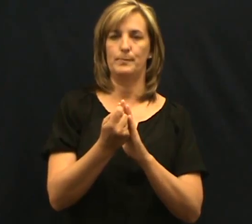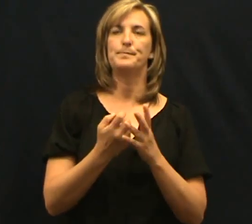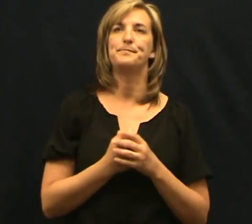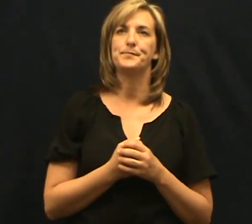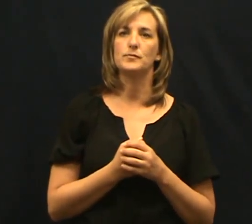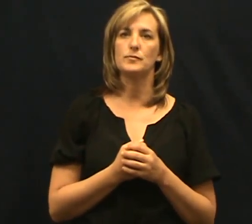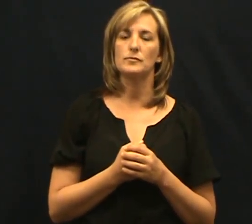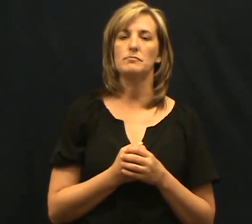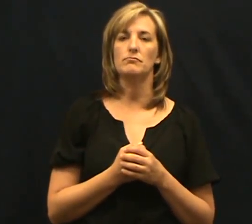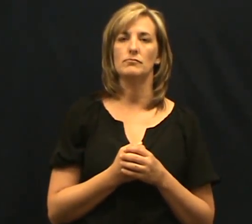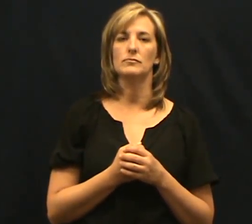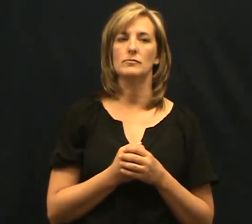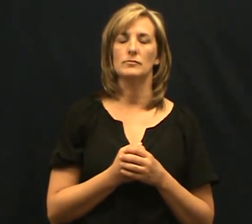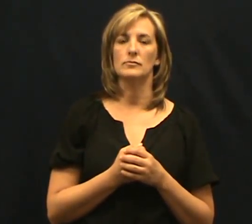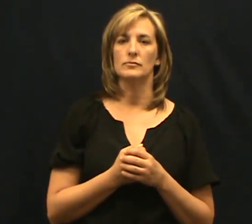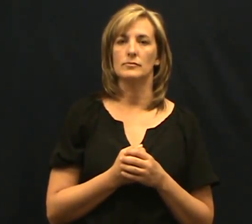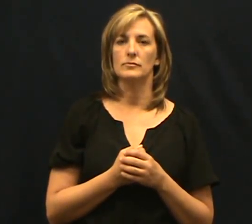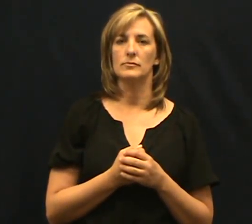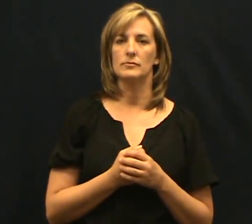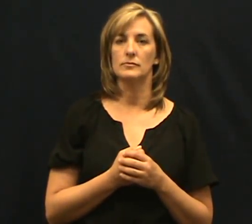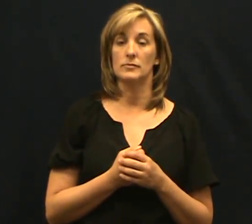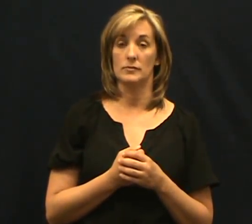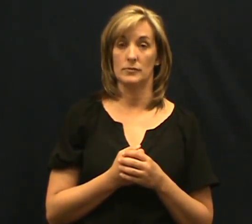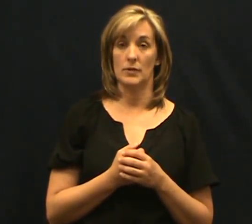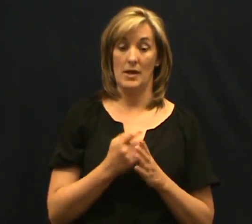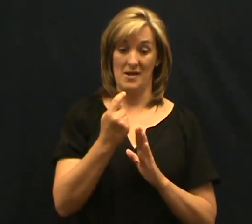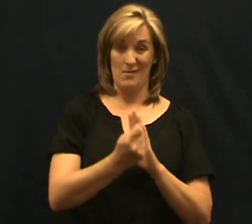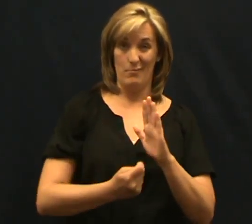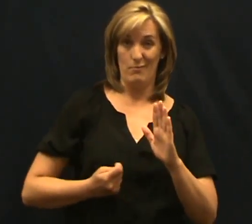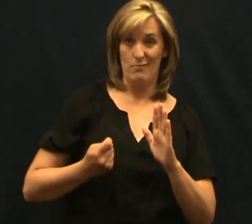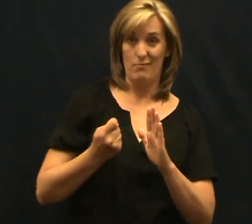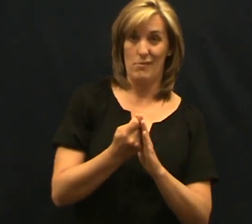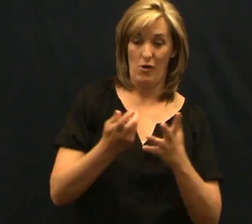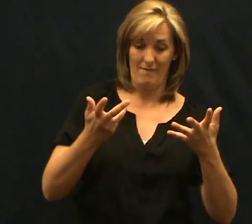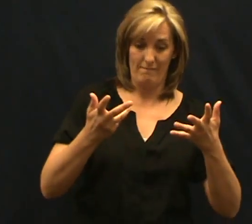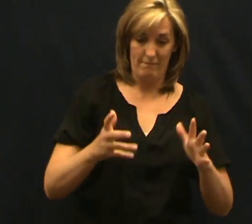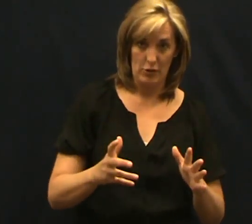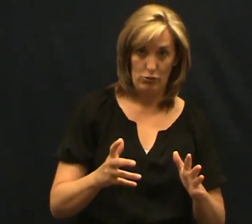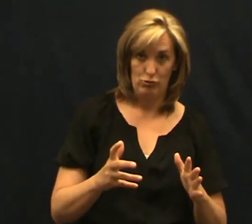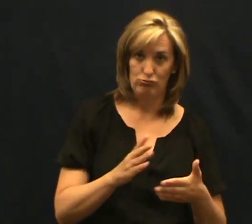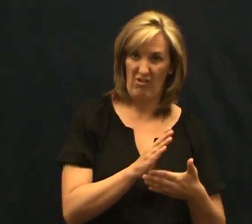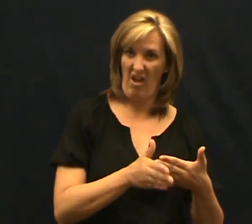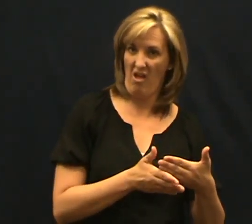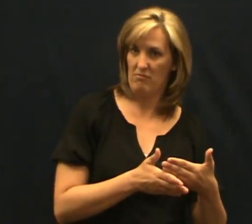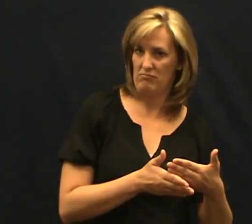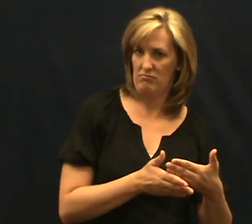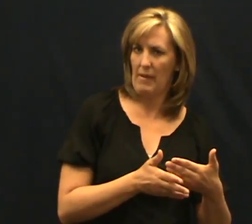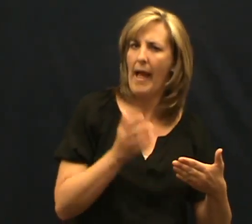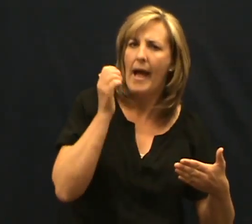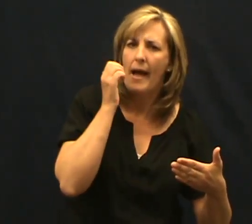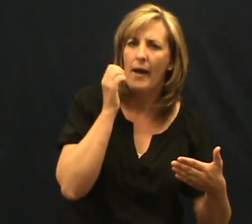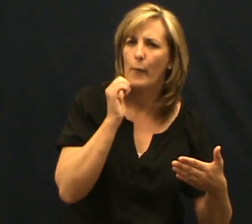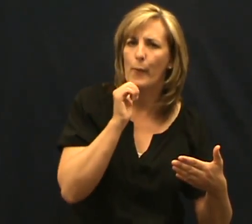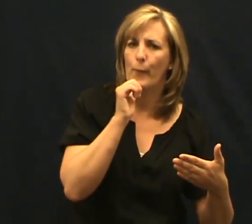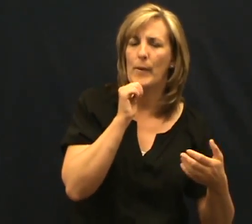make adjustments at the end of a period rather than every day. If you think about it, it makes sense. Let's take the case